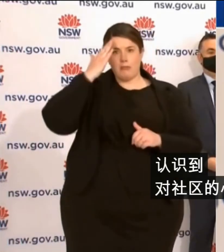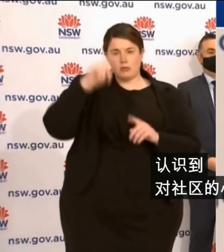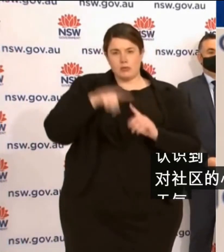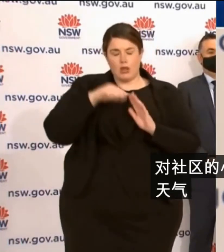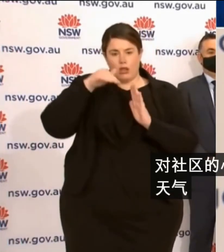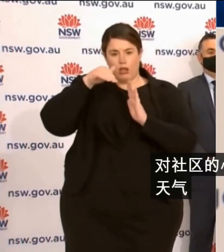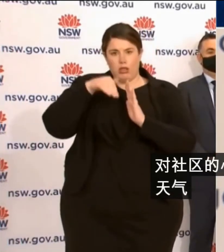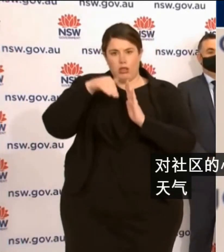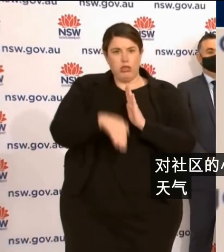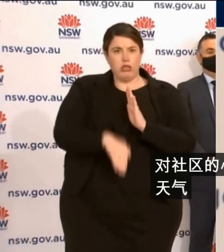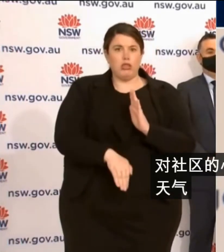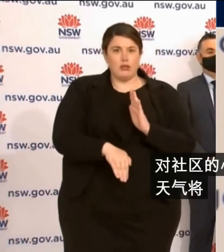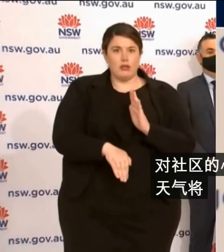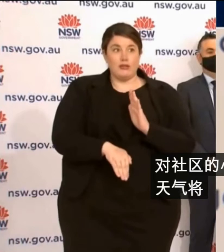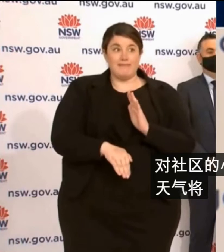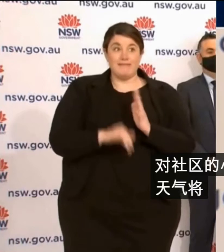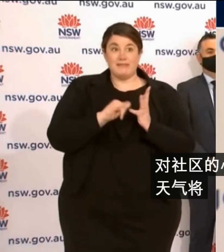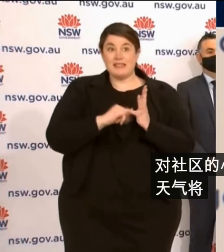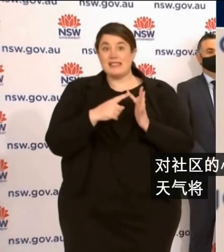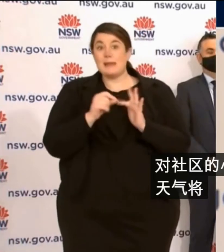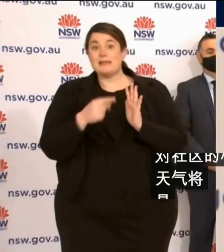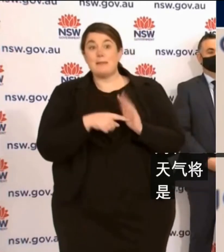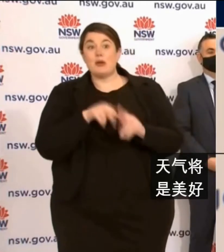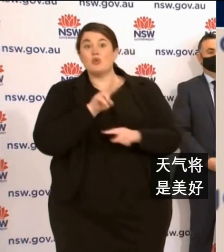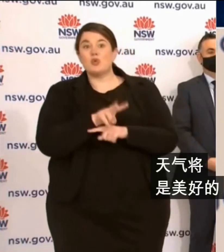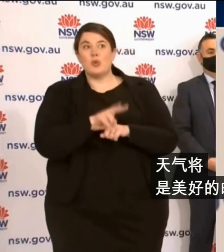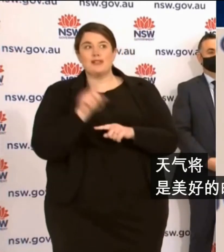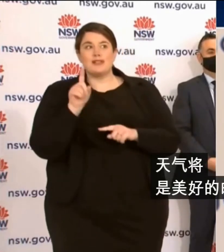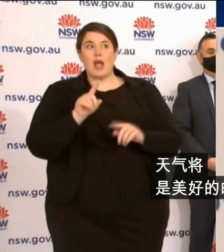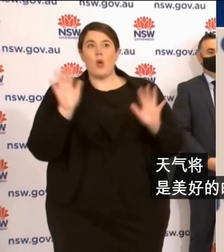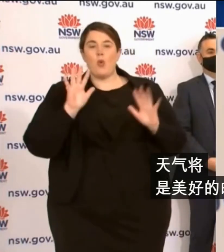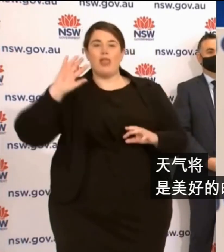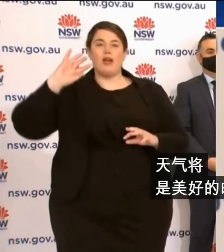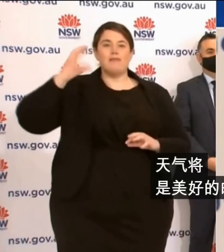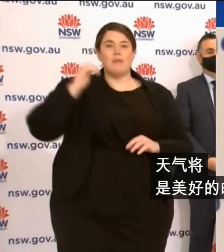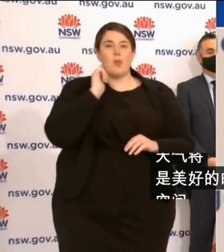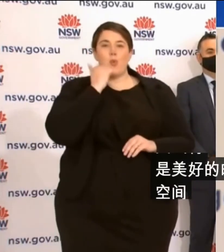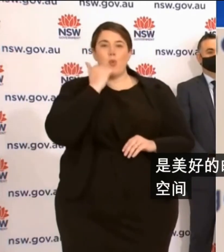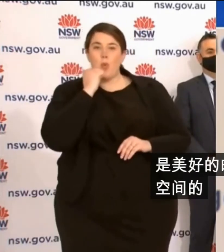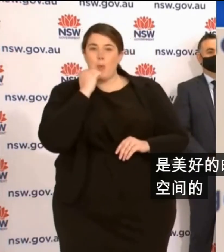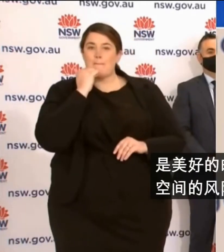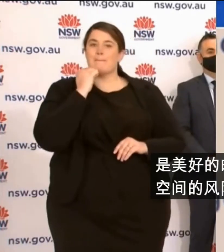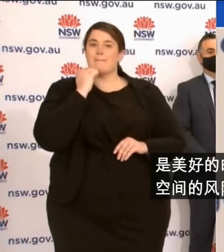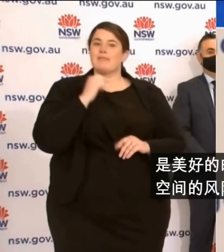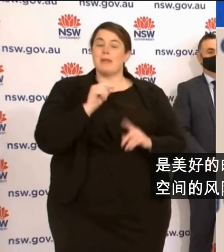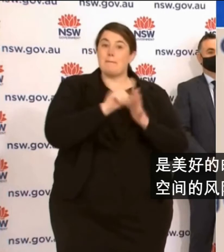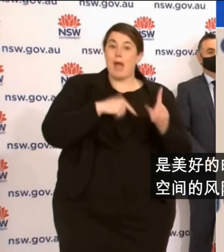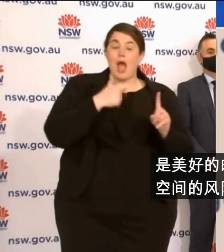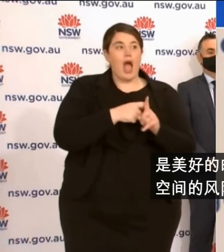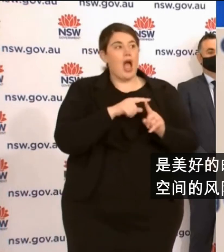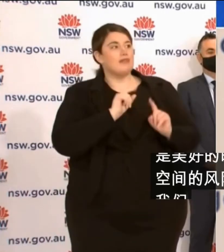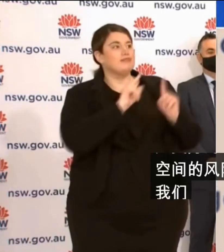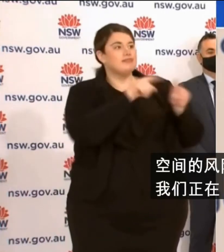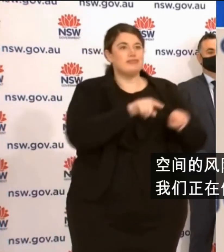then, in September, the weather will be a nice time, and we know that outdoor spaces are less